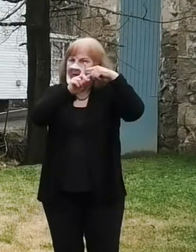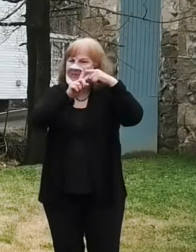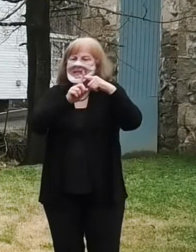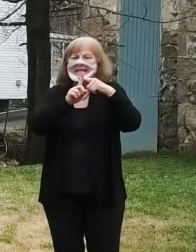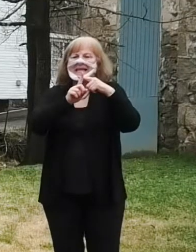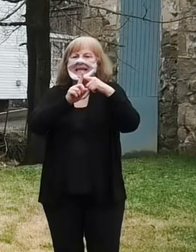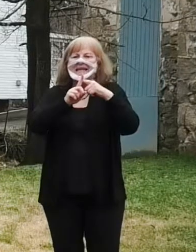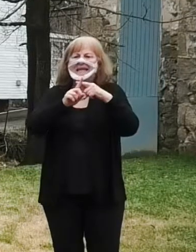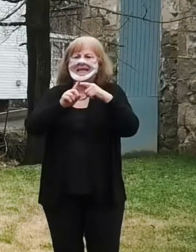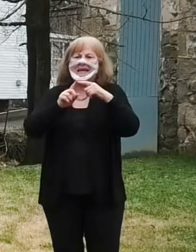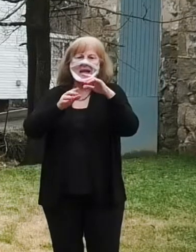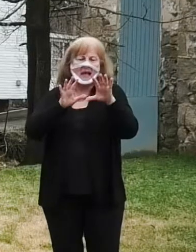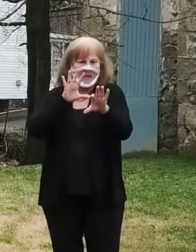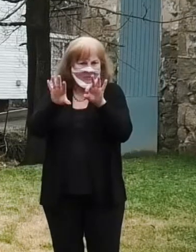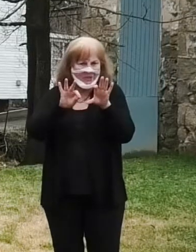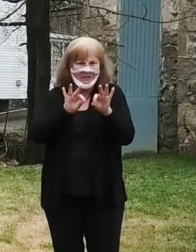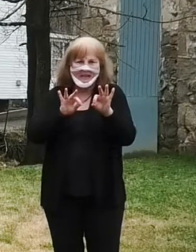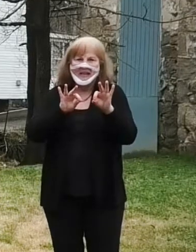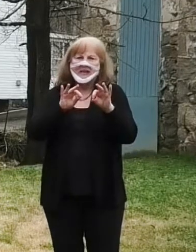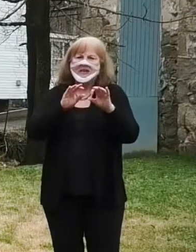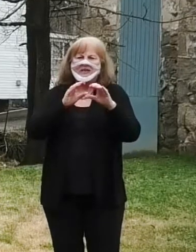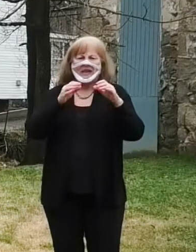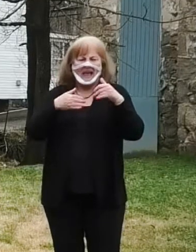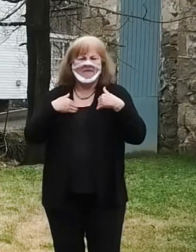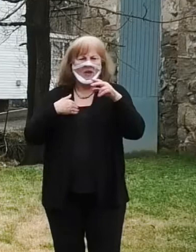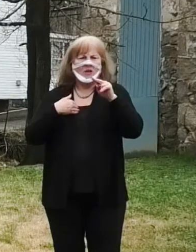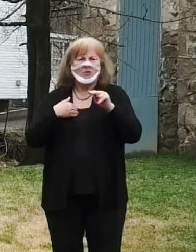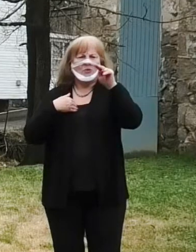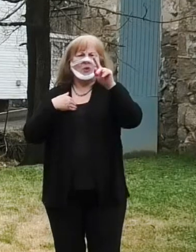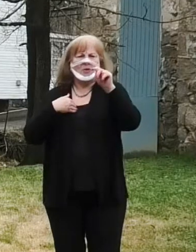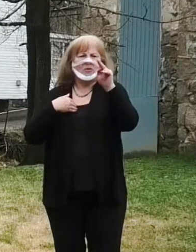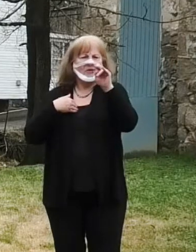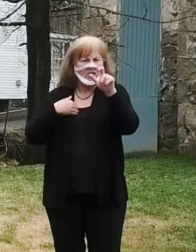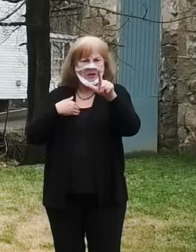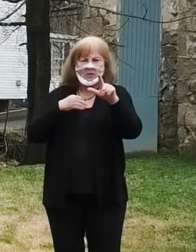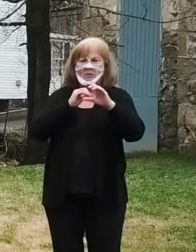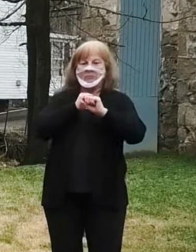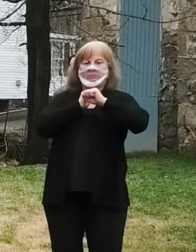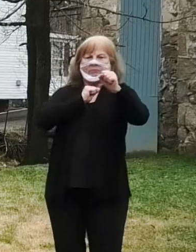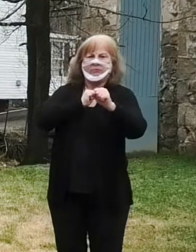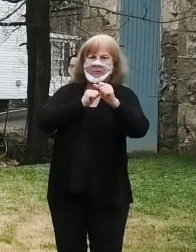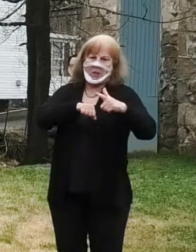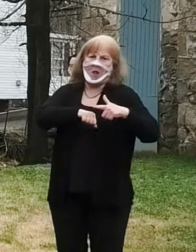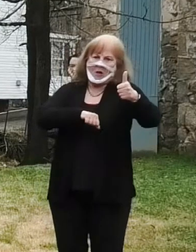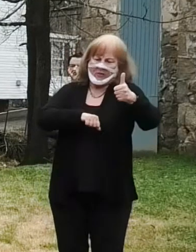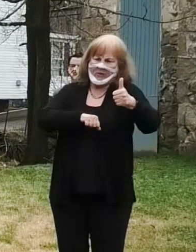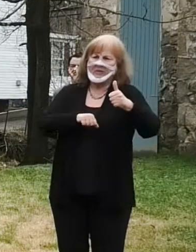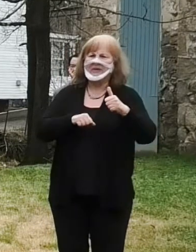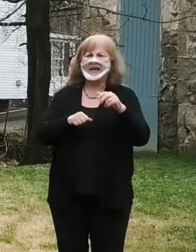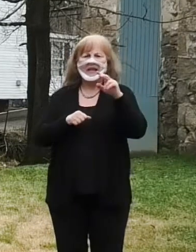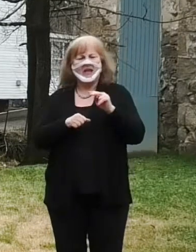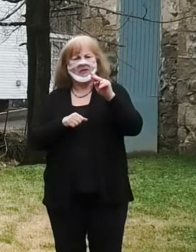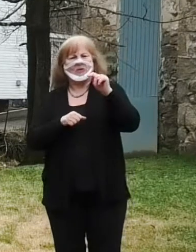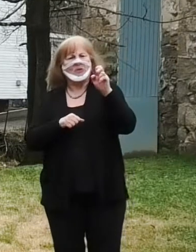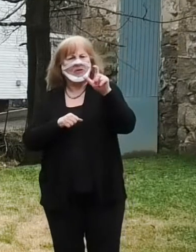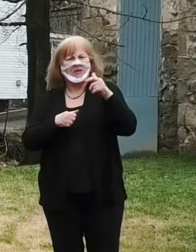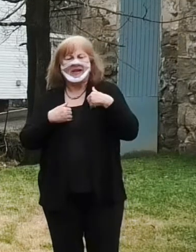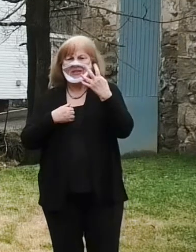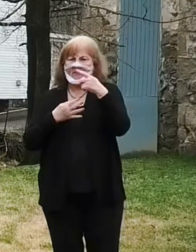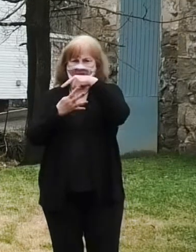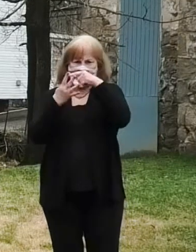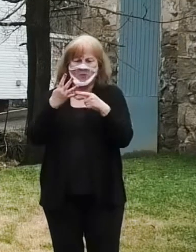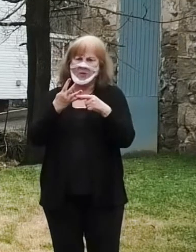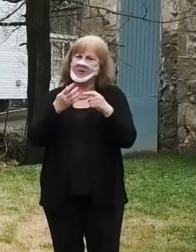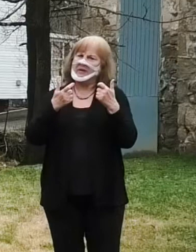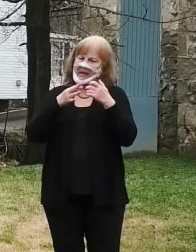an extension of the North Tunnel. An extension of the North Tunnel has four major